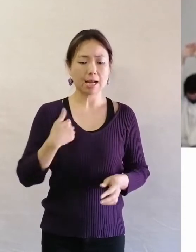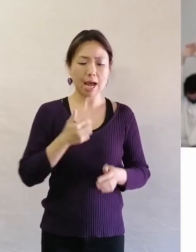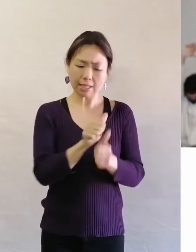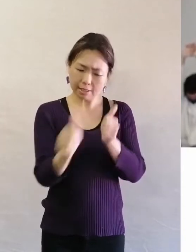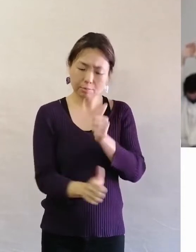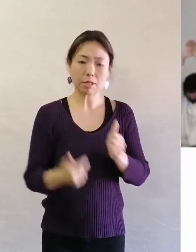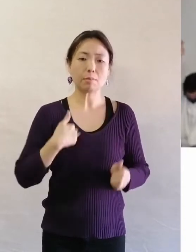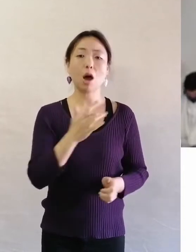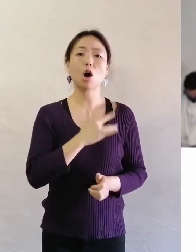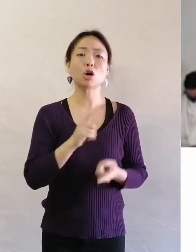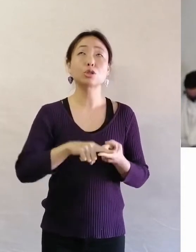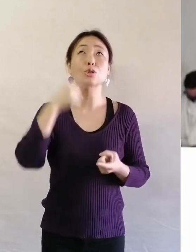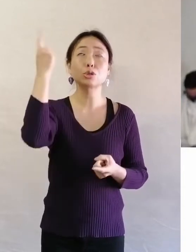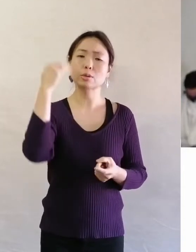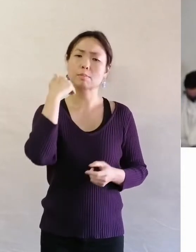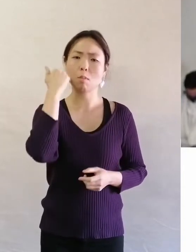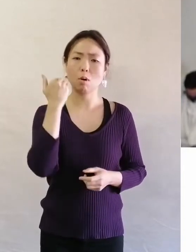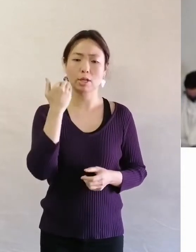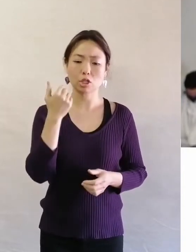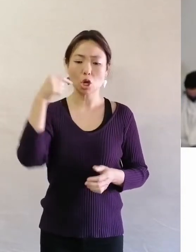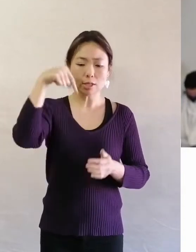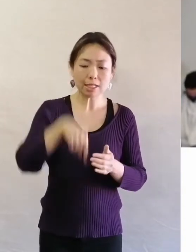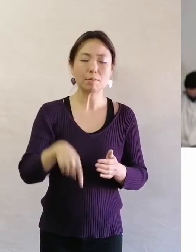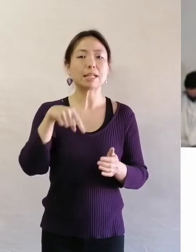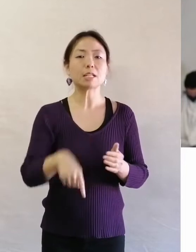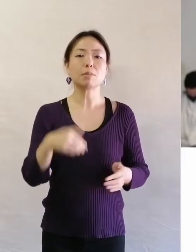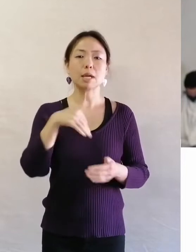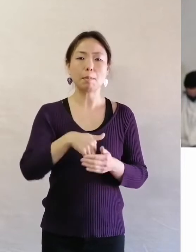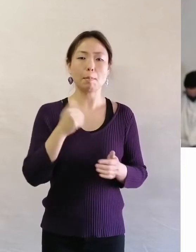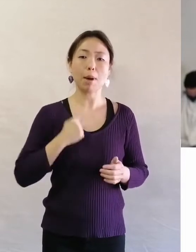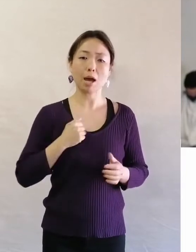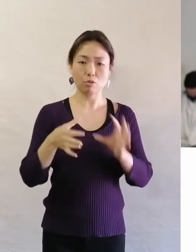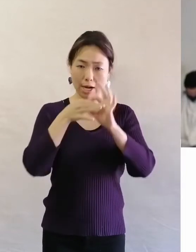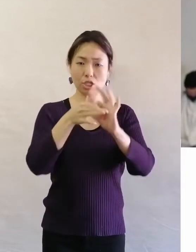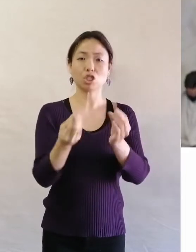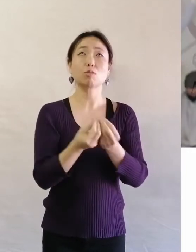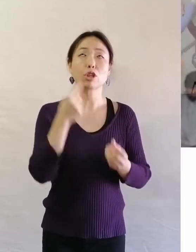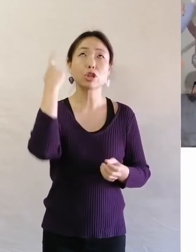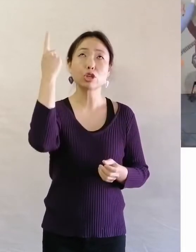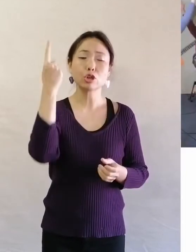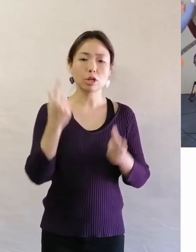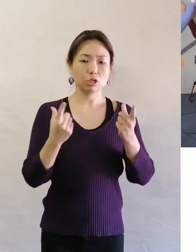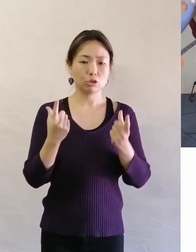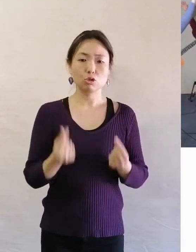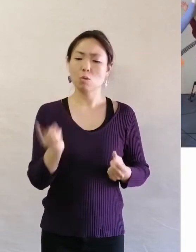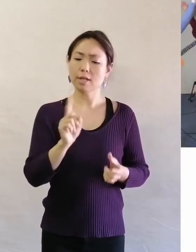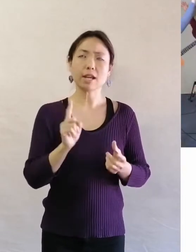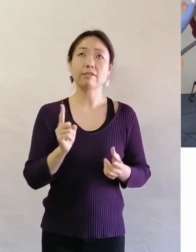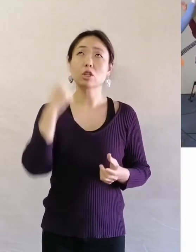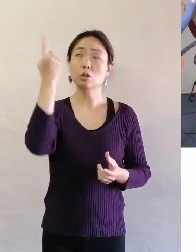my heart to you this morning to go deeper in my relationship with you, to be doing whatever you're saying to me this